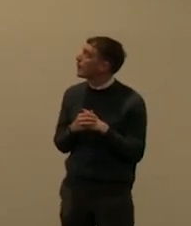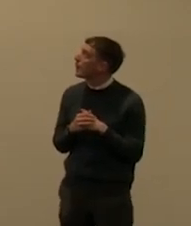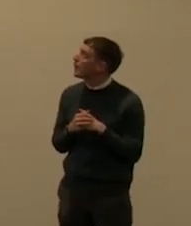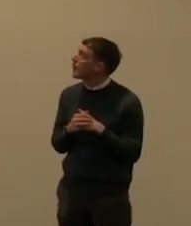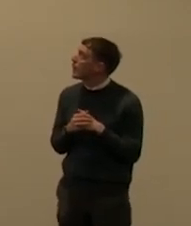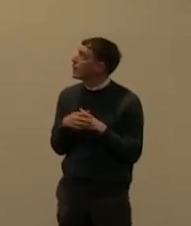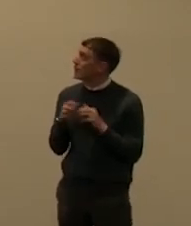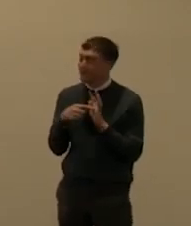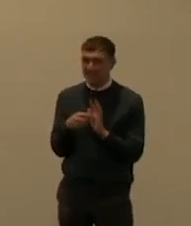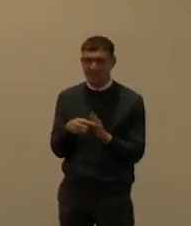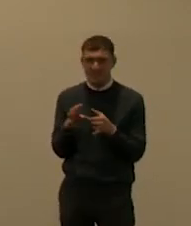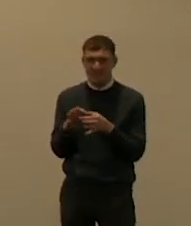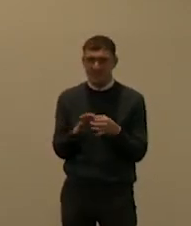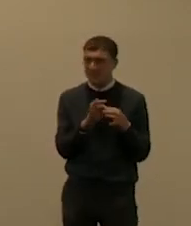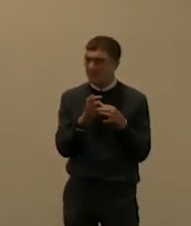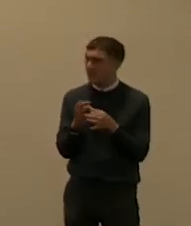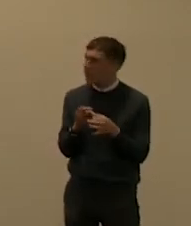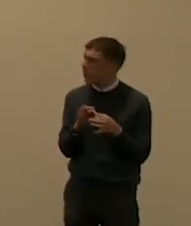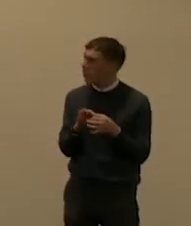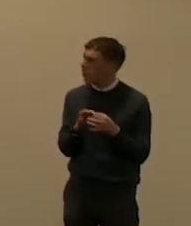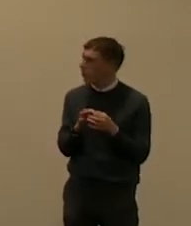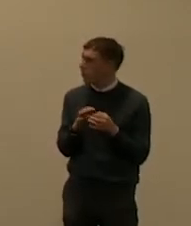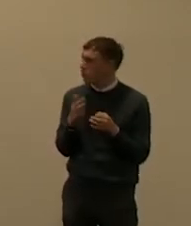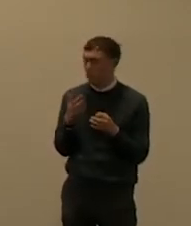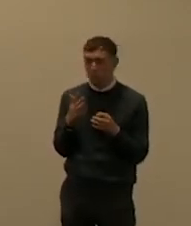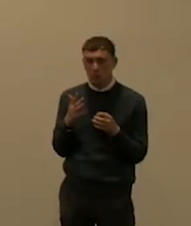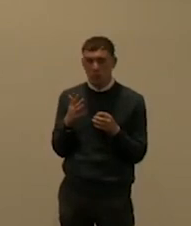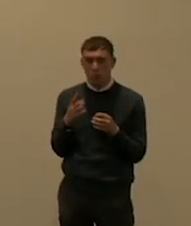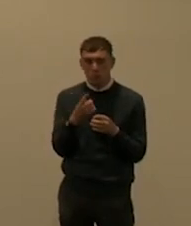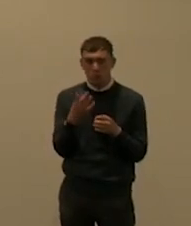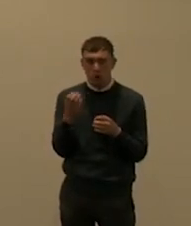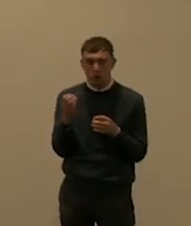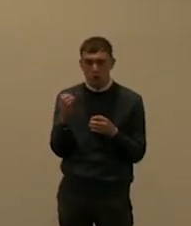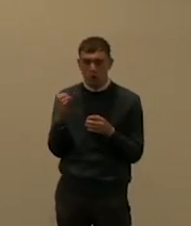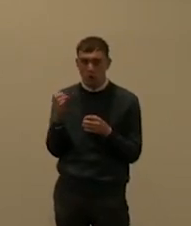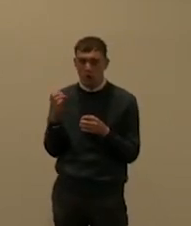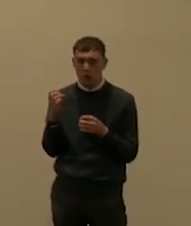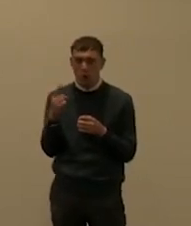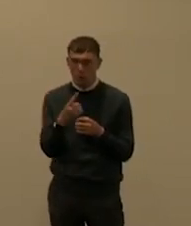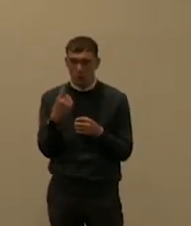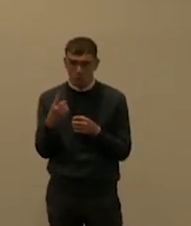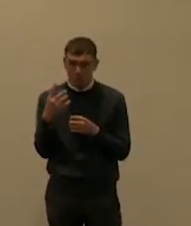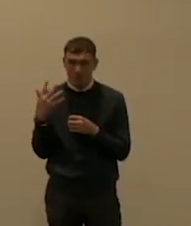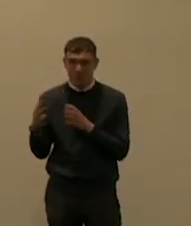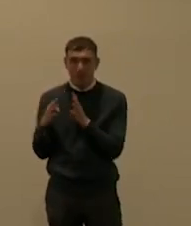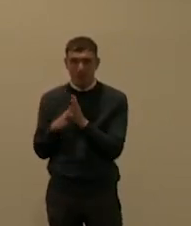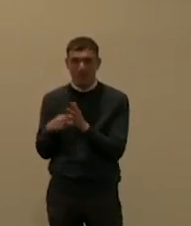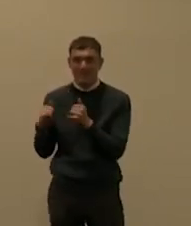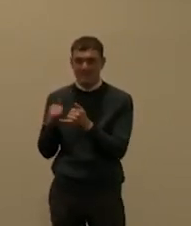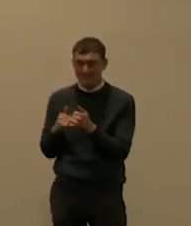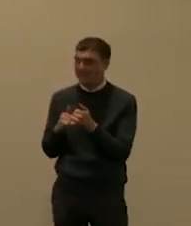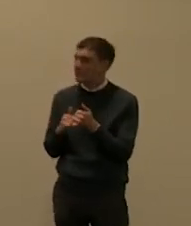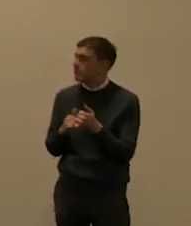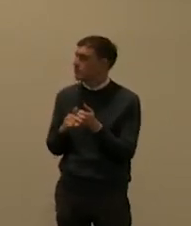And you can see here the connection throughput scale up to 115 megabit per second